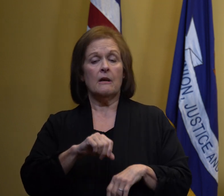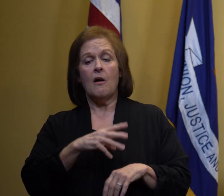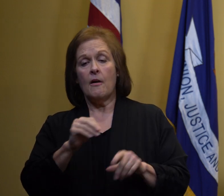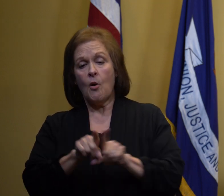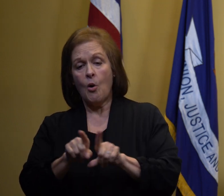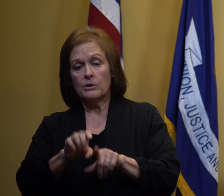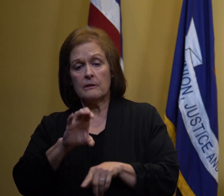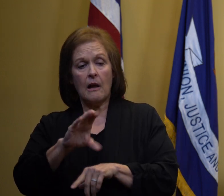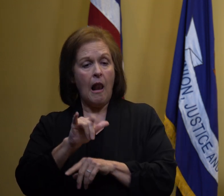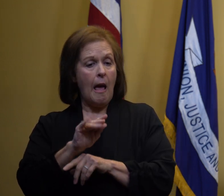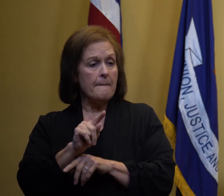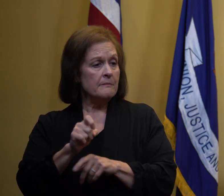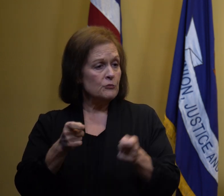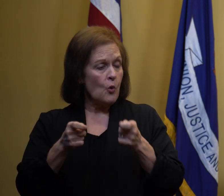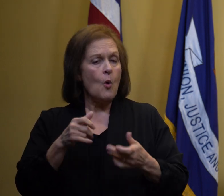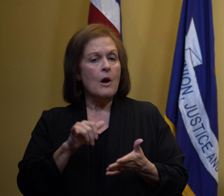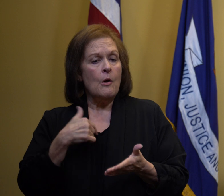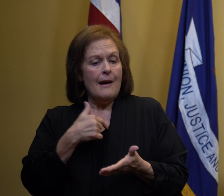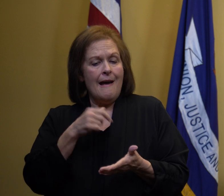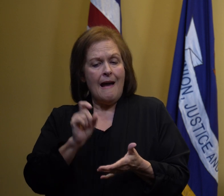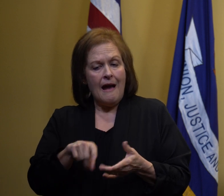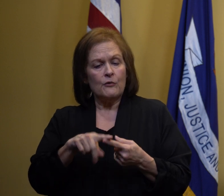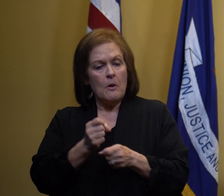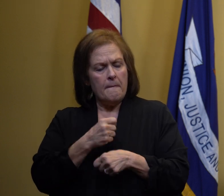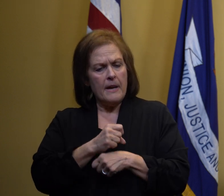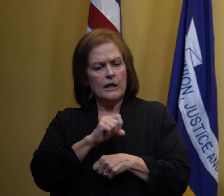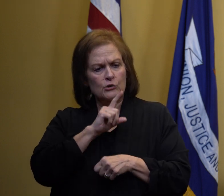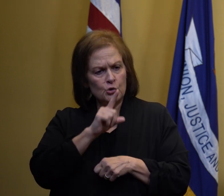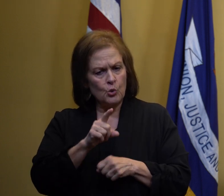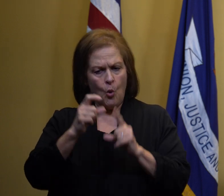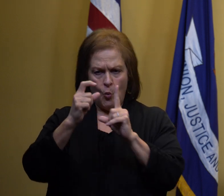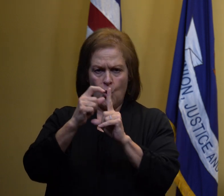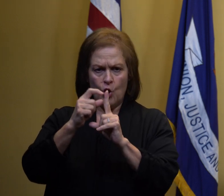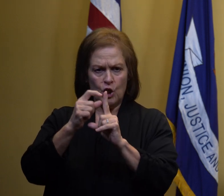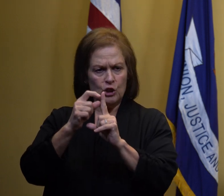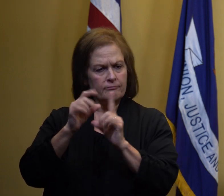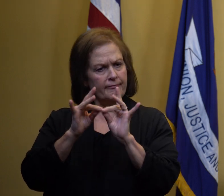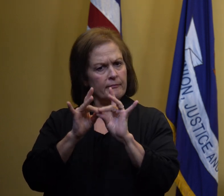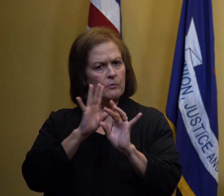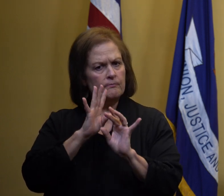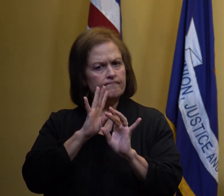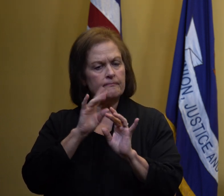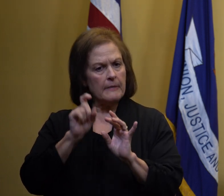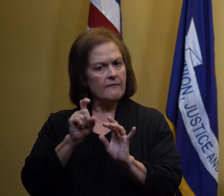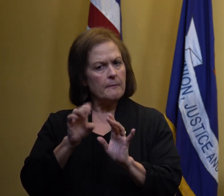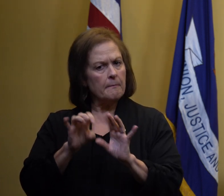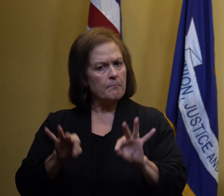climate adaptation, and we have to make sure that words, they do matter. And we also have